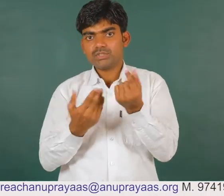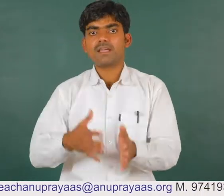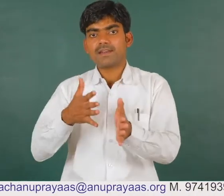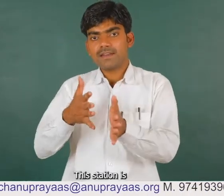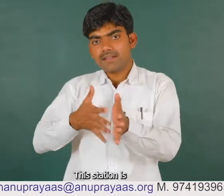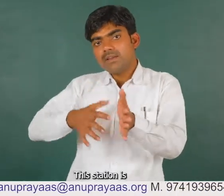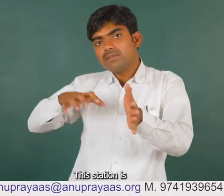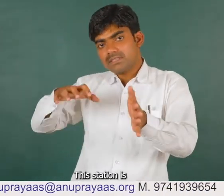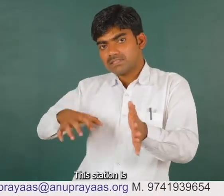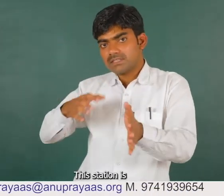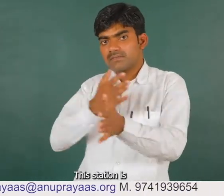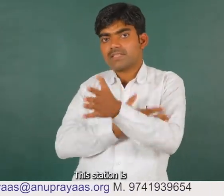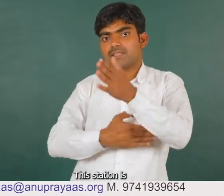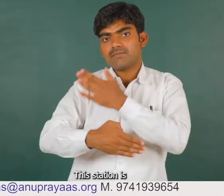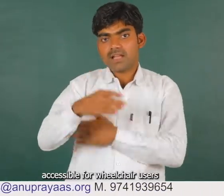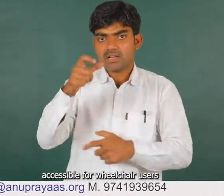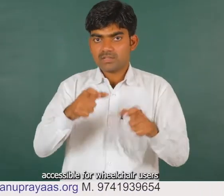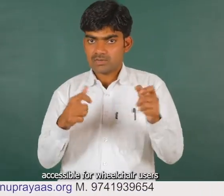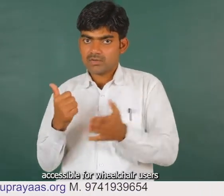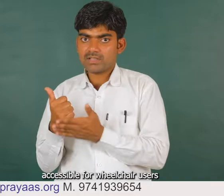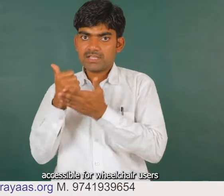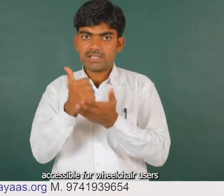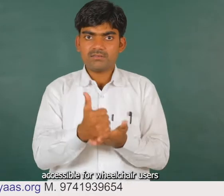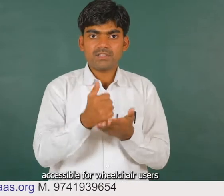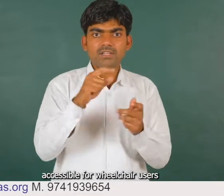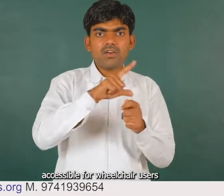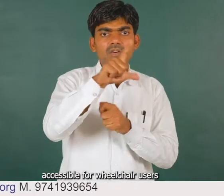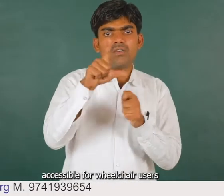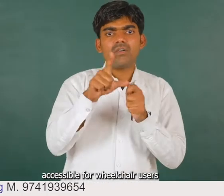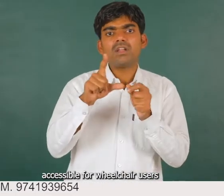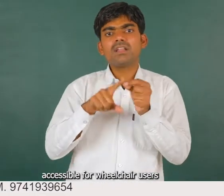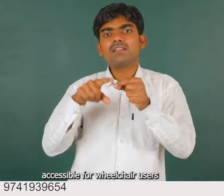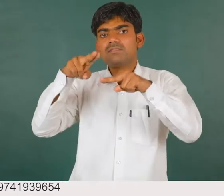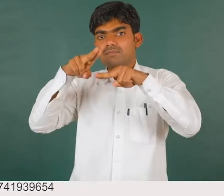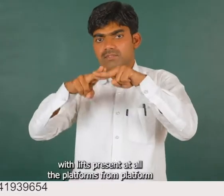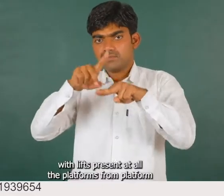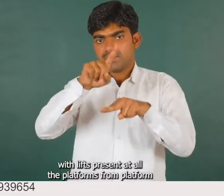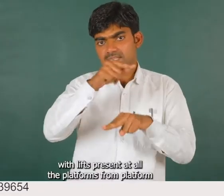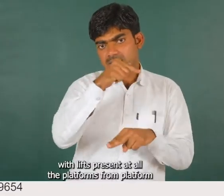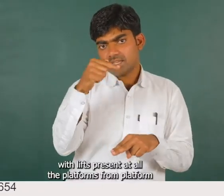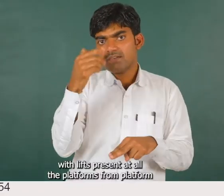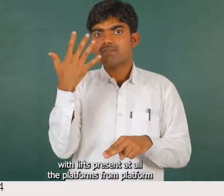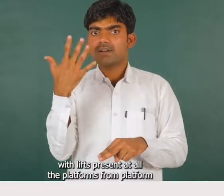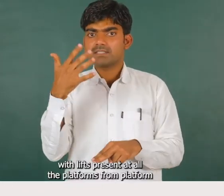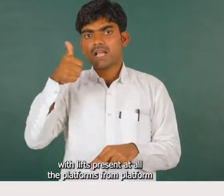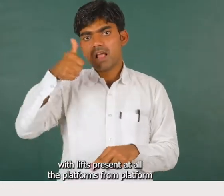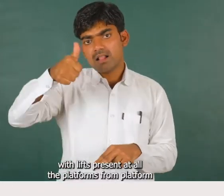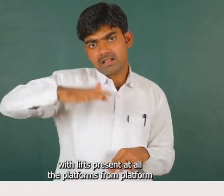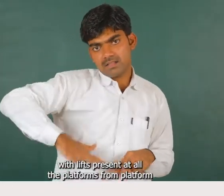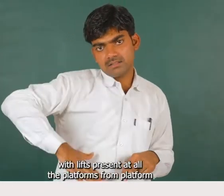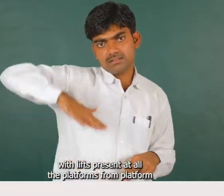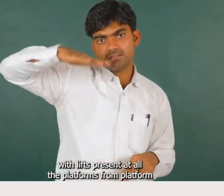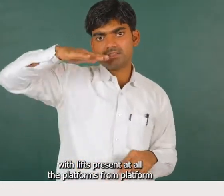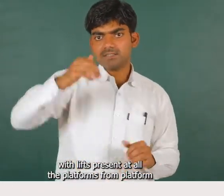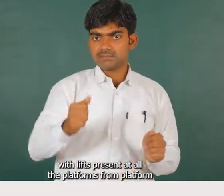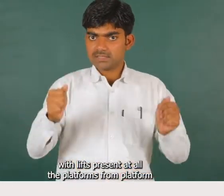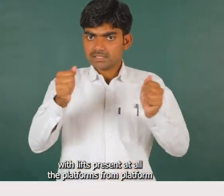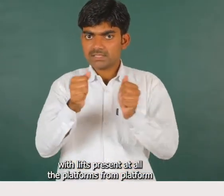This station is accessible for wheelchair users with lifts present at all the platforms